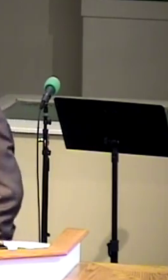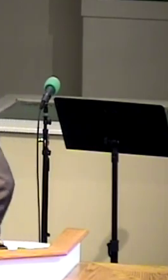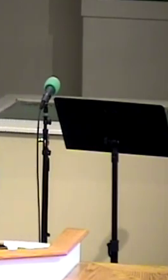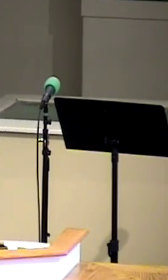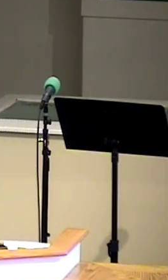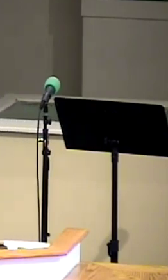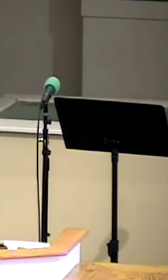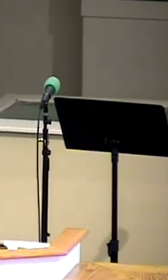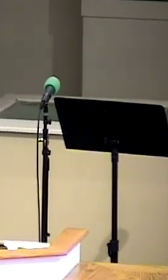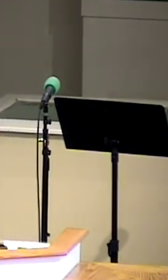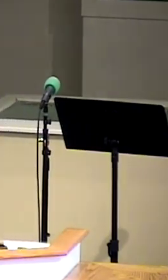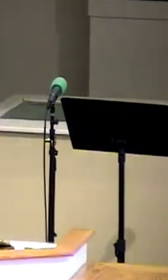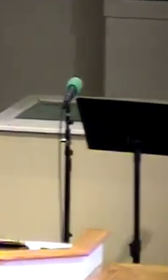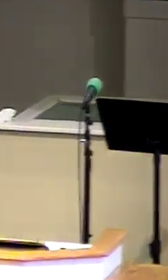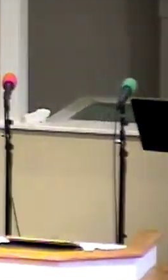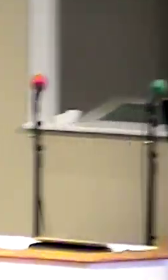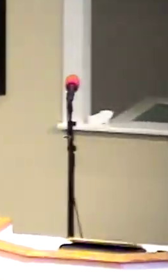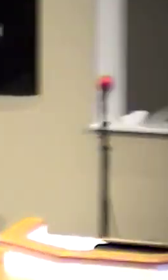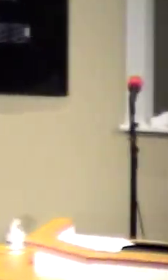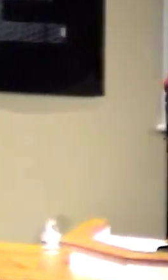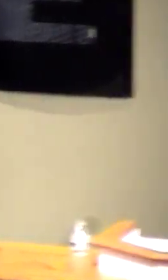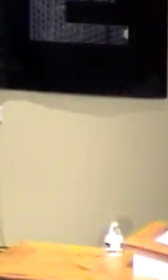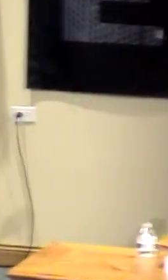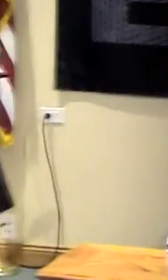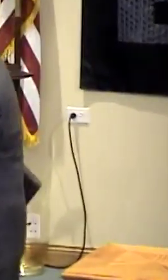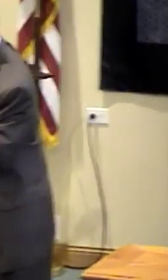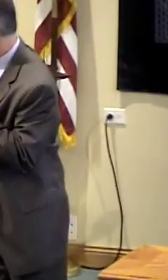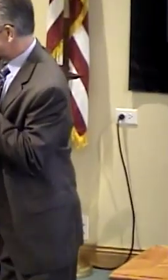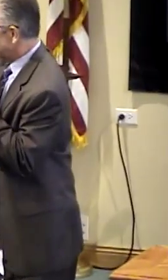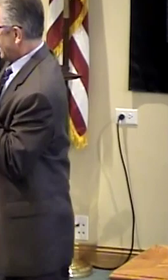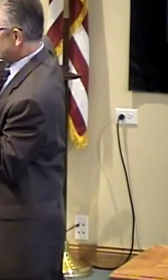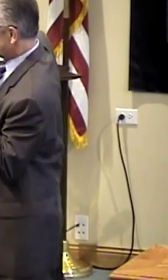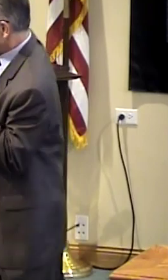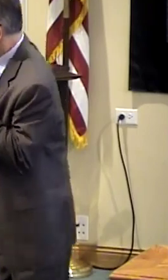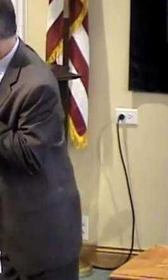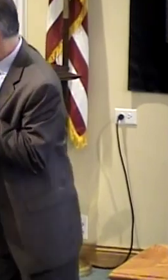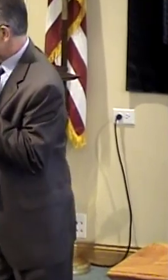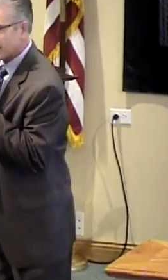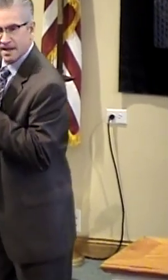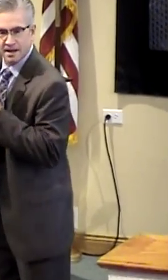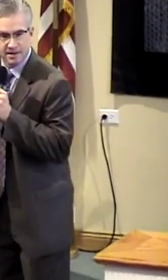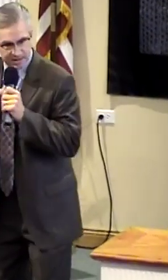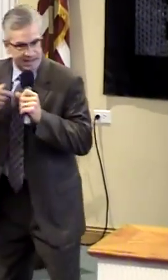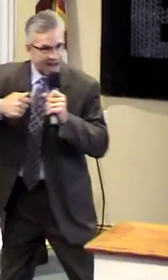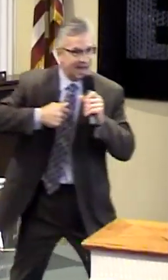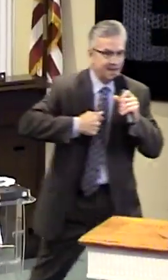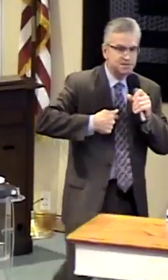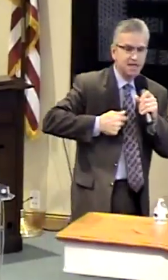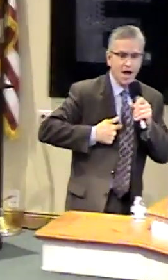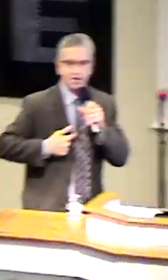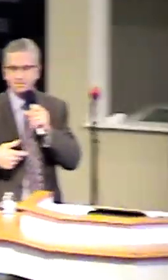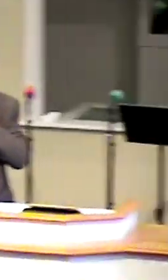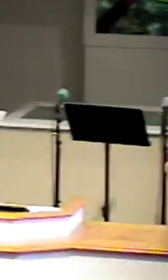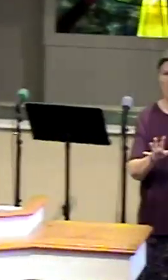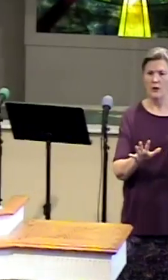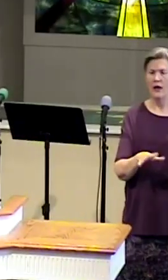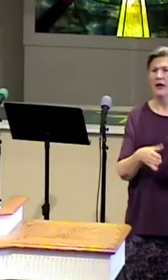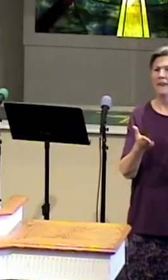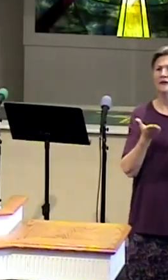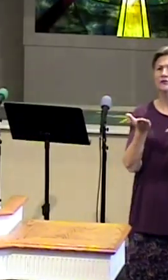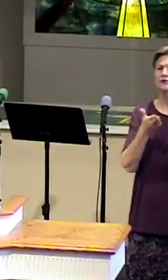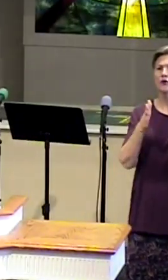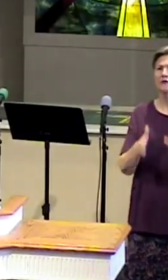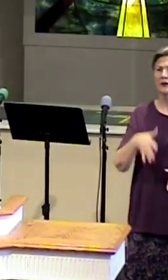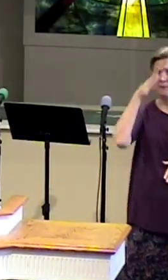He didn't say, how come you're not baptized yet? And you need to, and what? The guy himself.